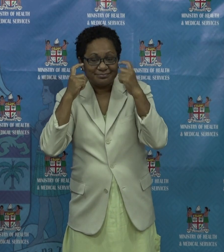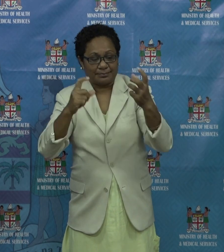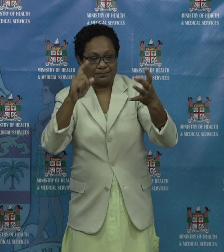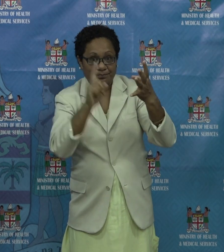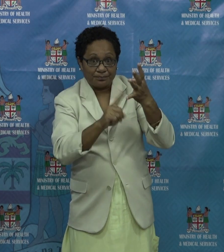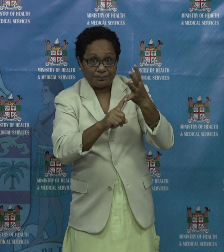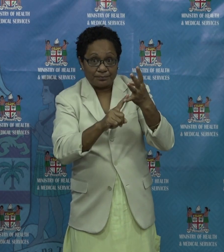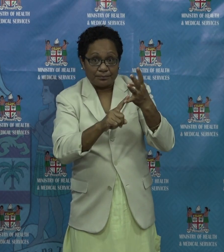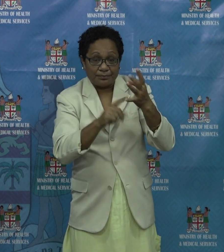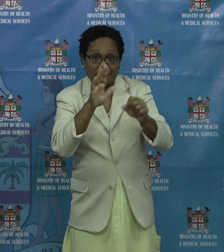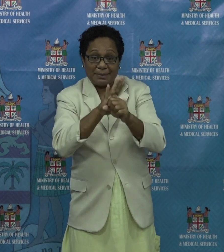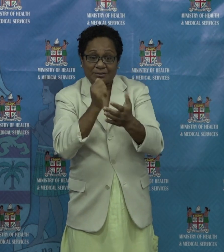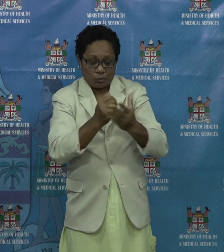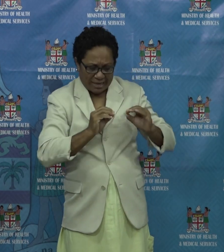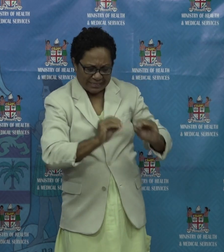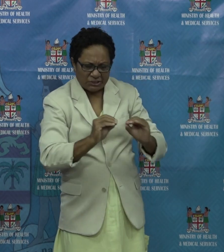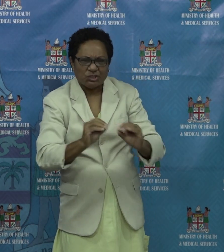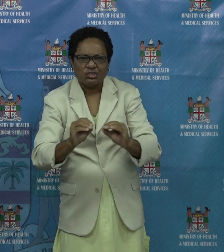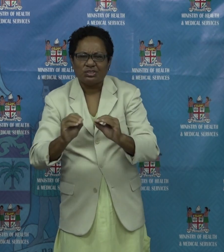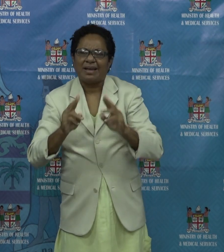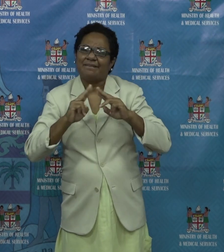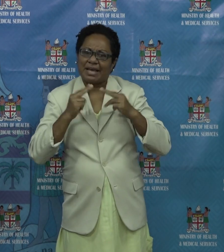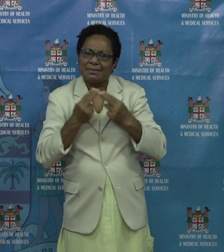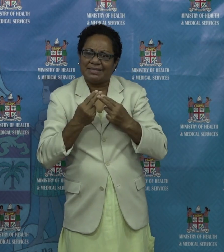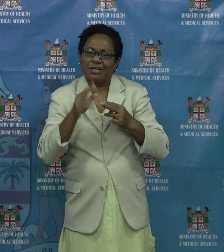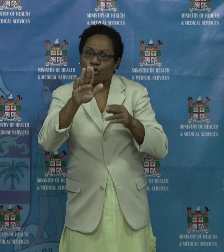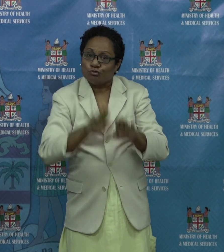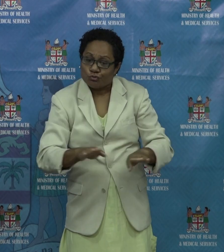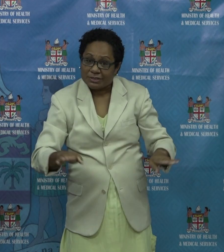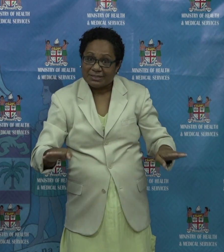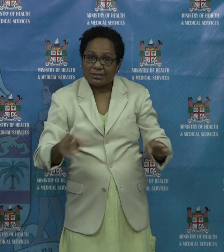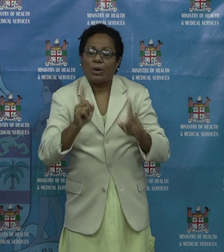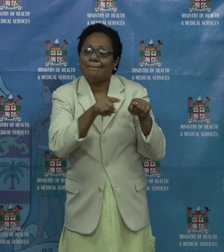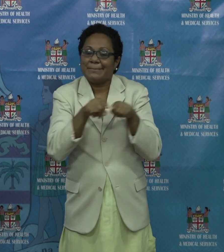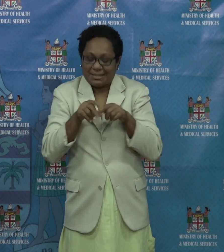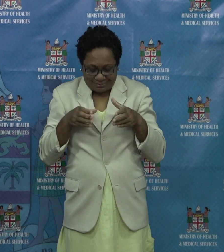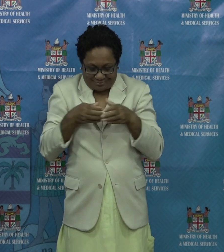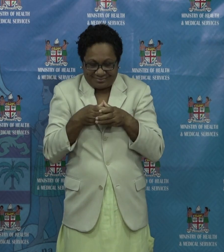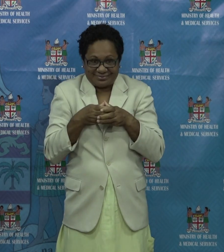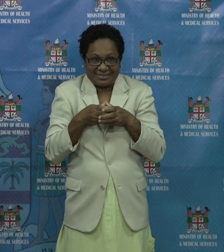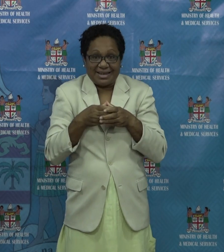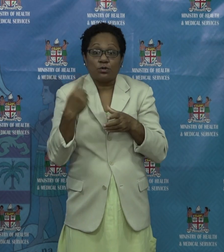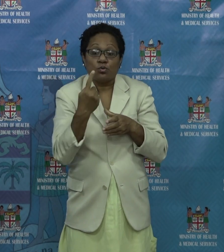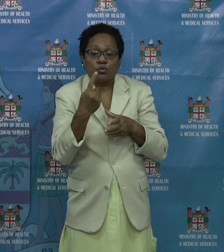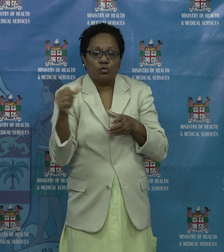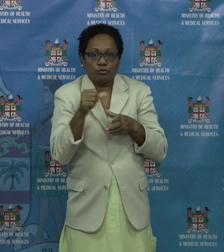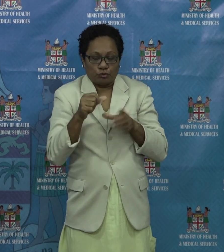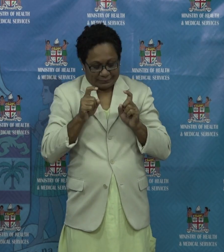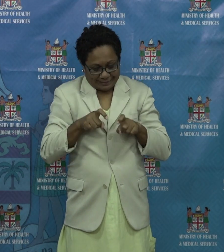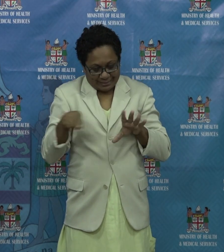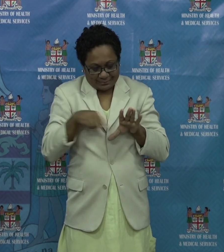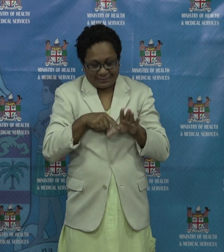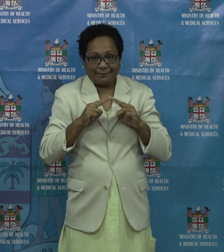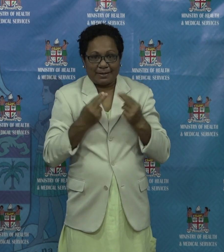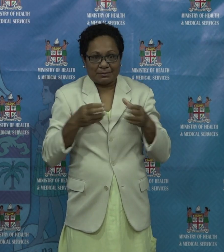members of the family on what a bubble means and who should be the members of your home bubble.